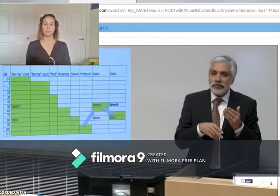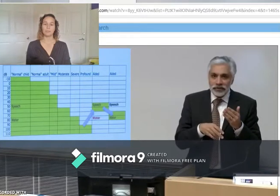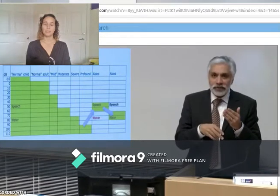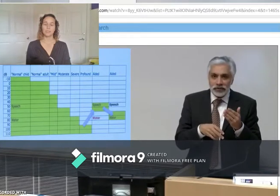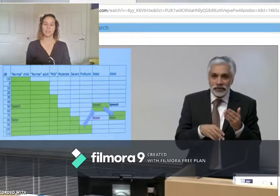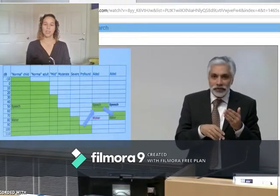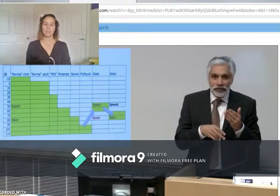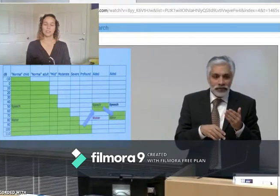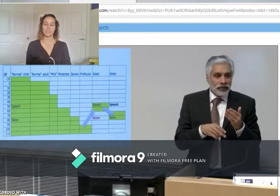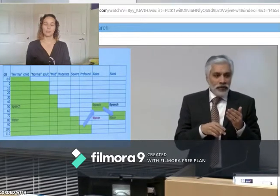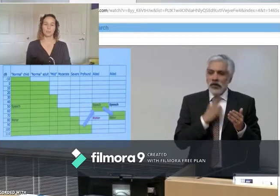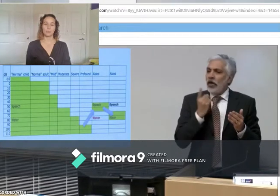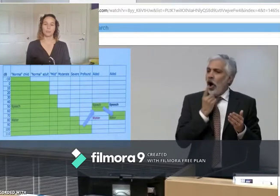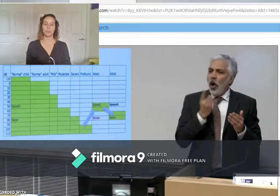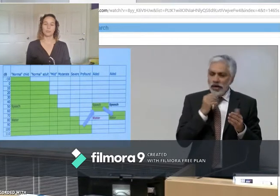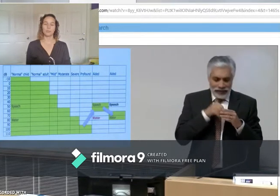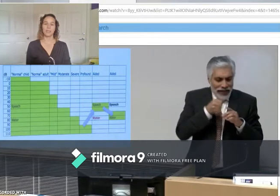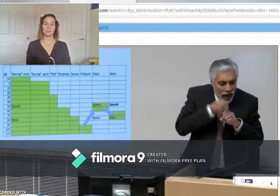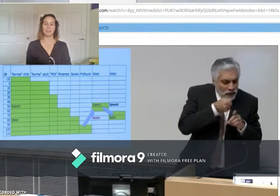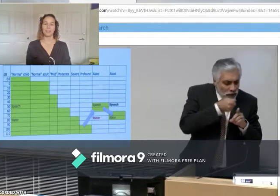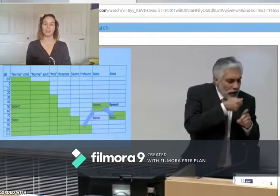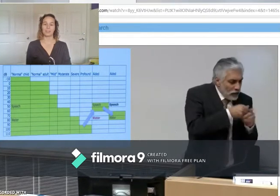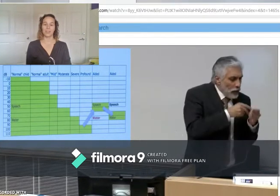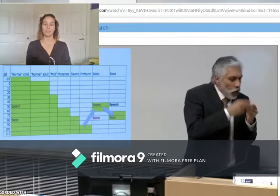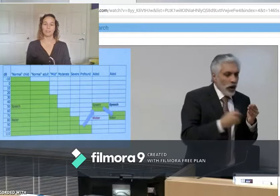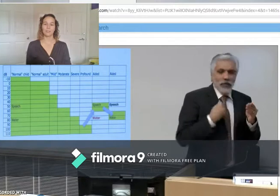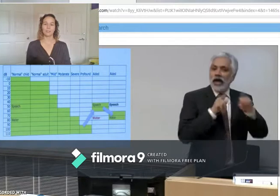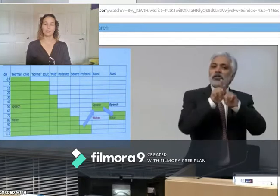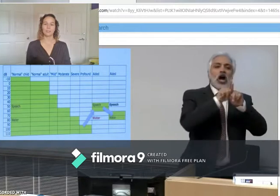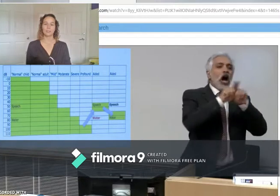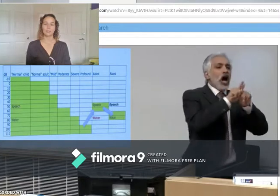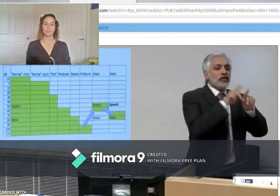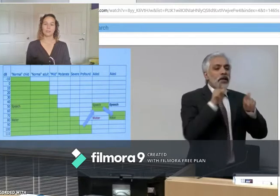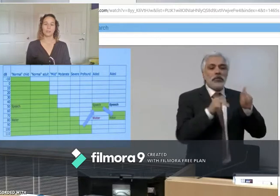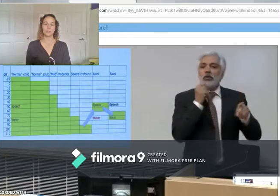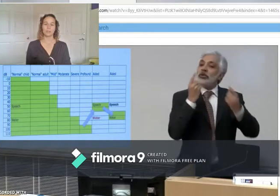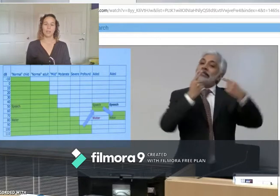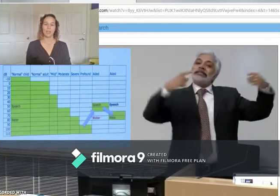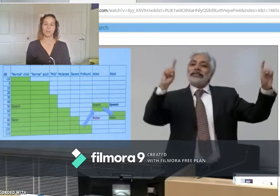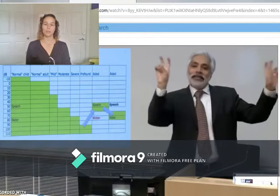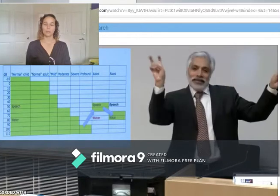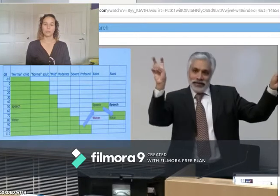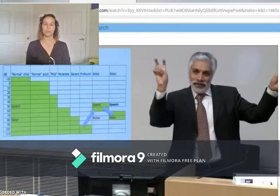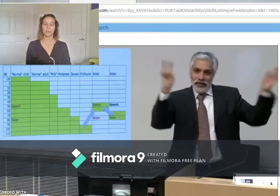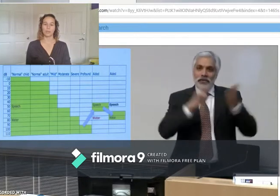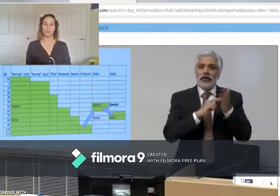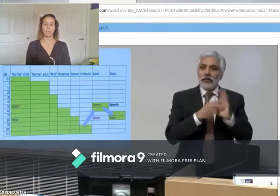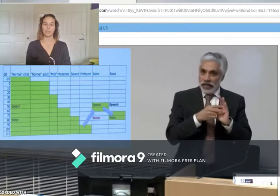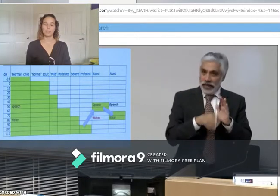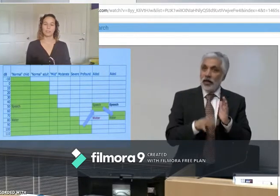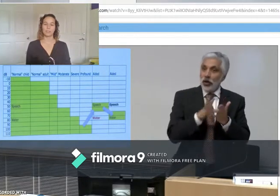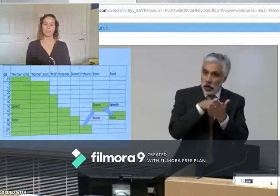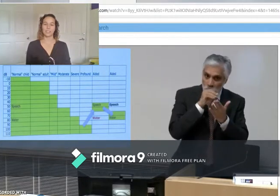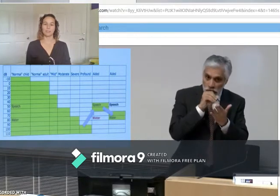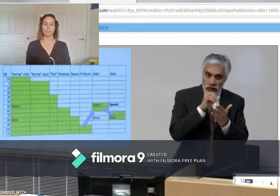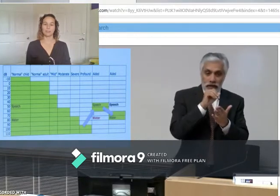we read books as deaf people who became deaf later in life, we learned how each word corresponded,